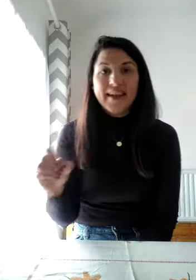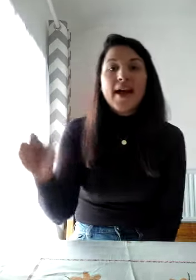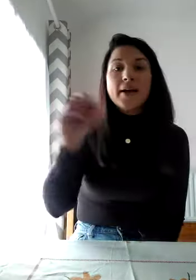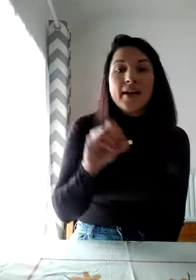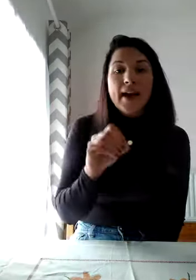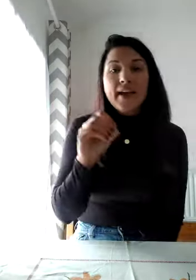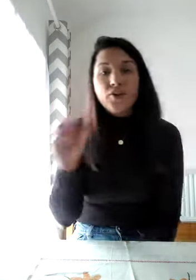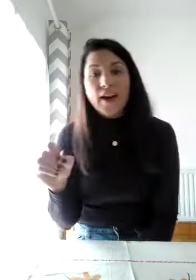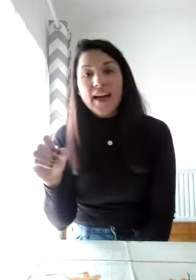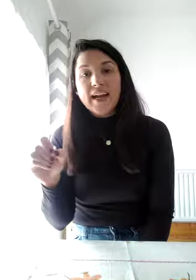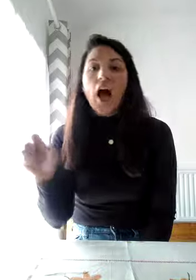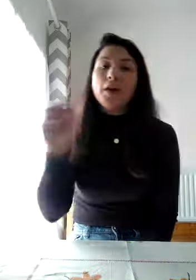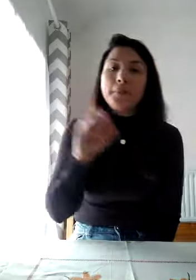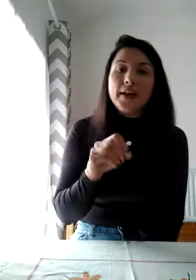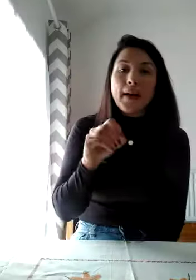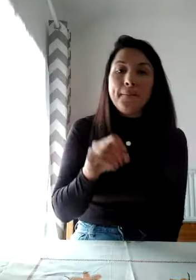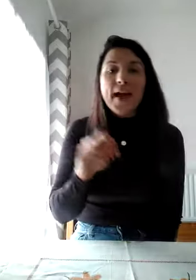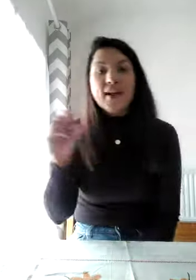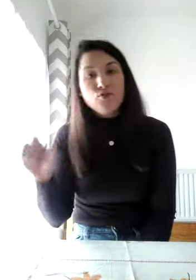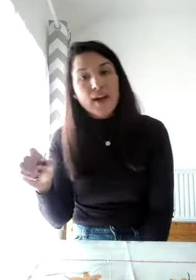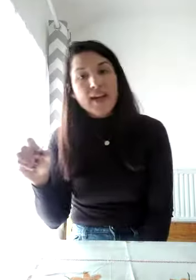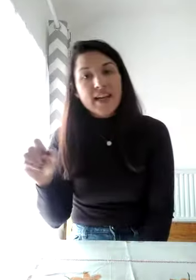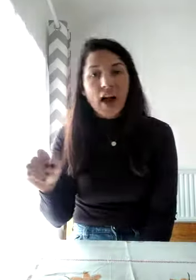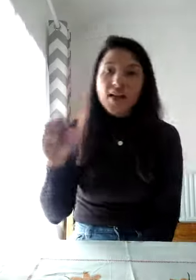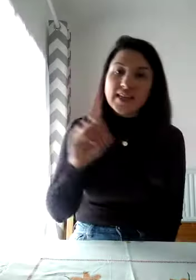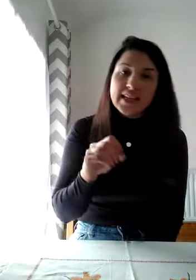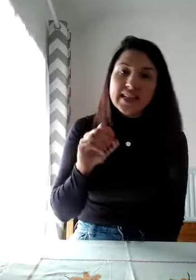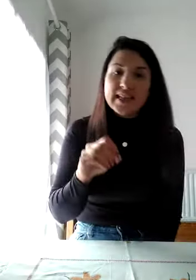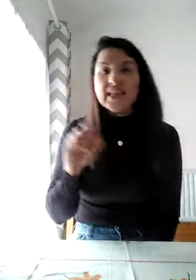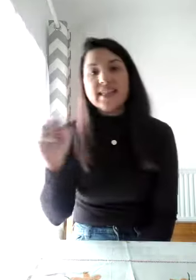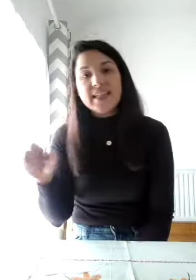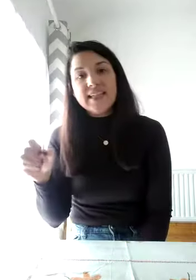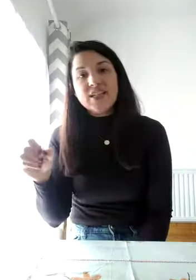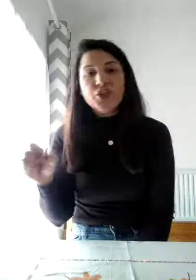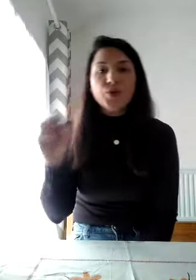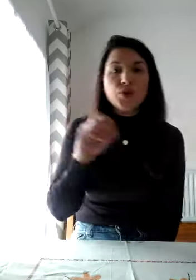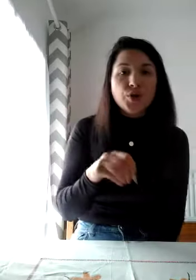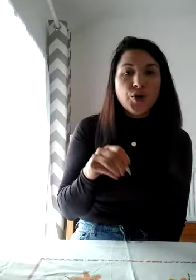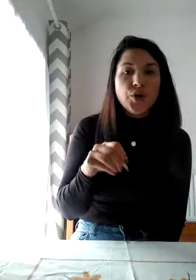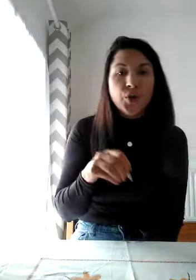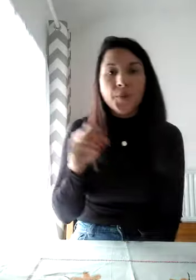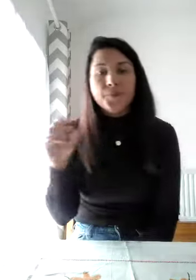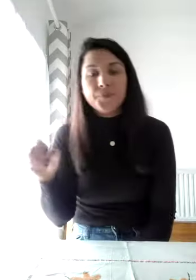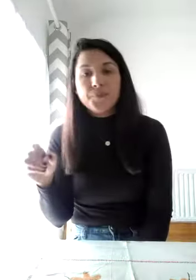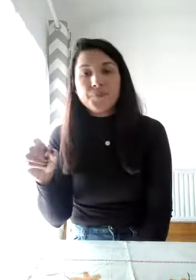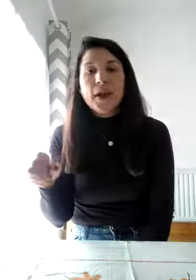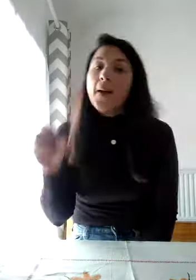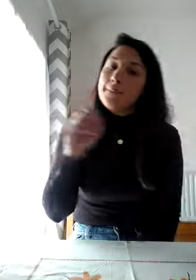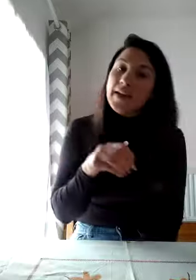Pick up a crayon, pick up a crayon, this is easy to do. Pick